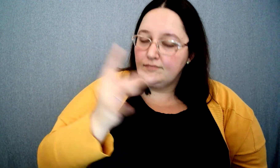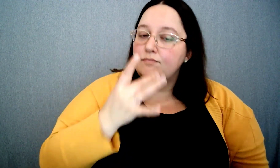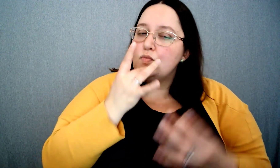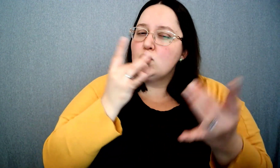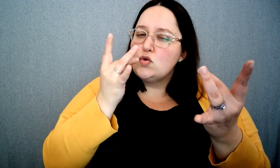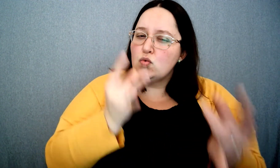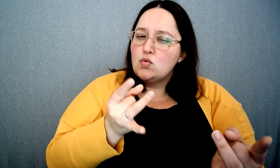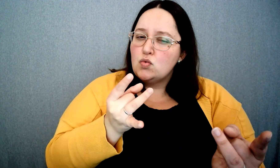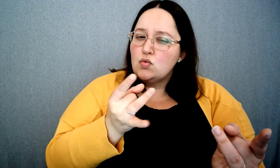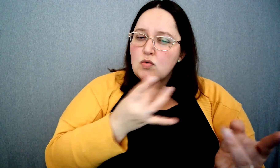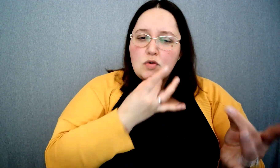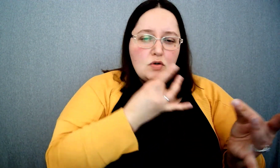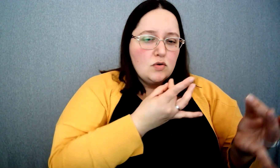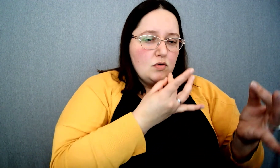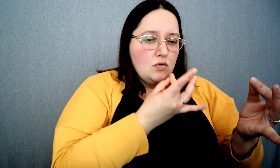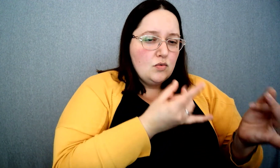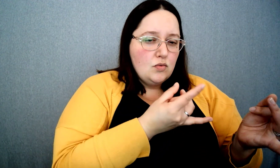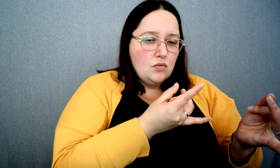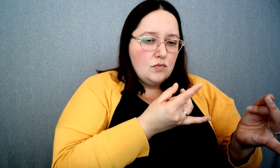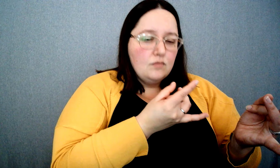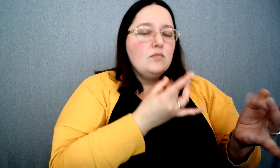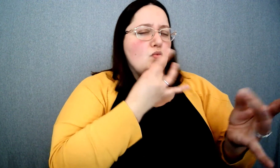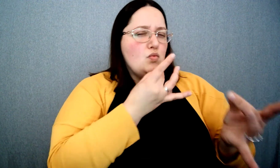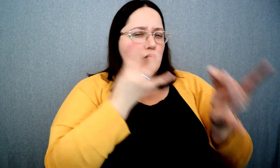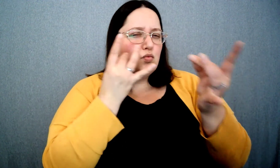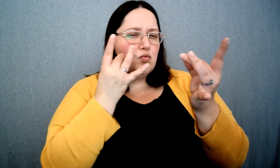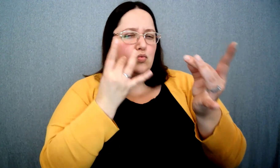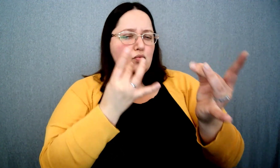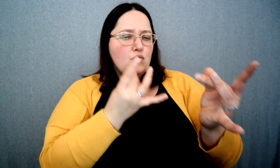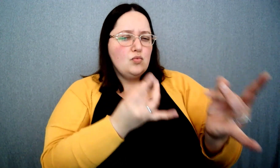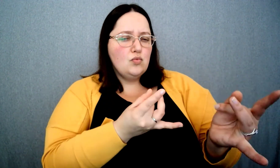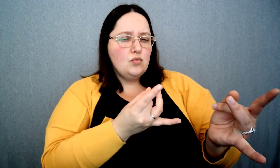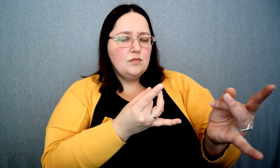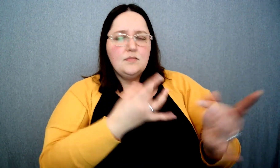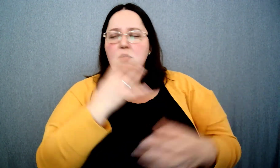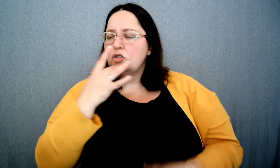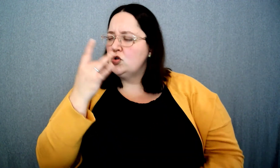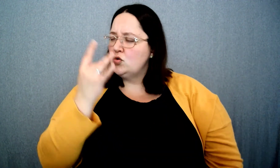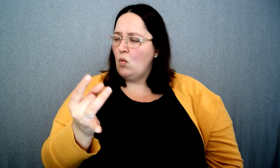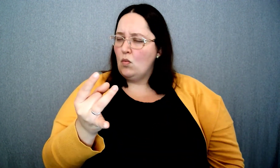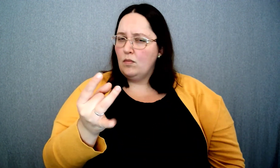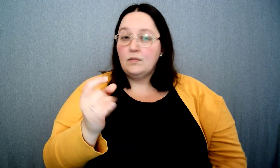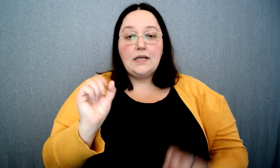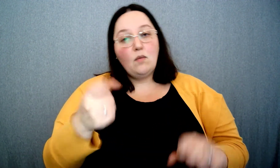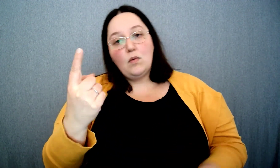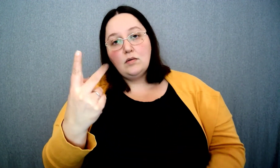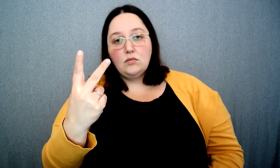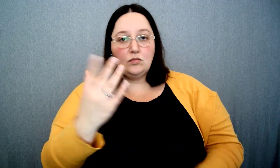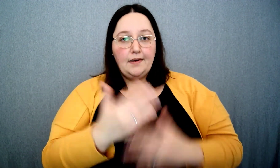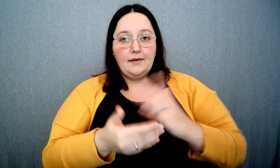You're moving your thumb up your middle finger. It can be one or two-handed, either